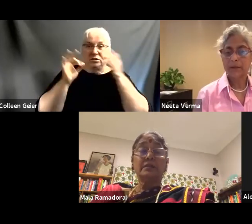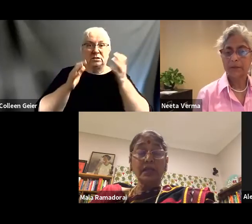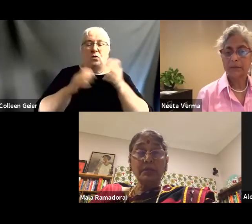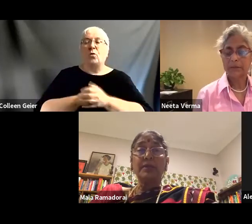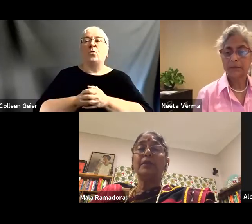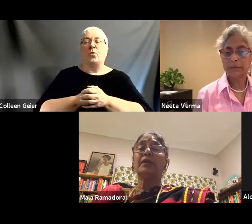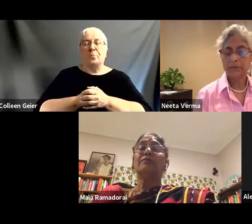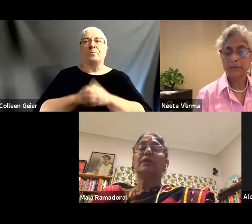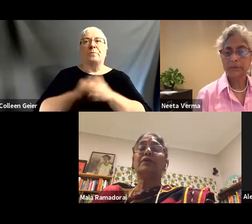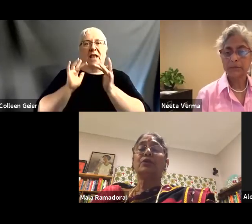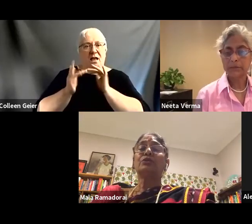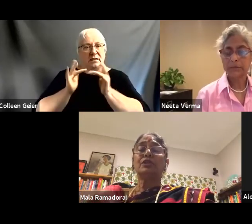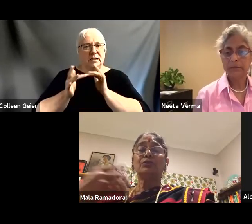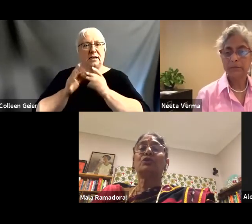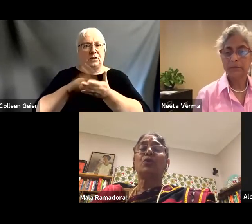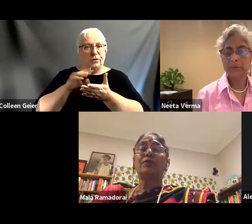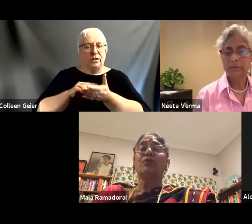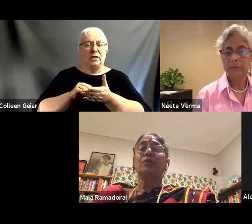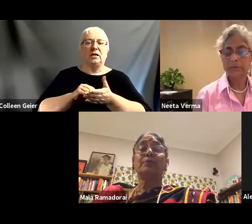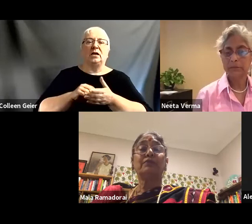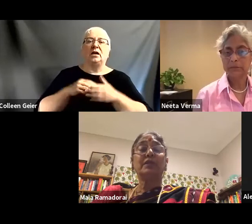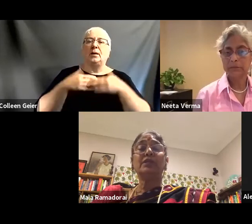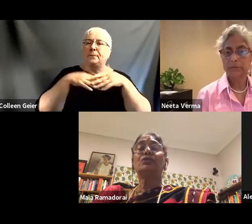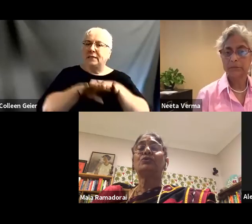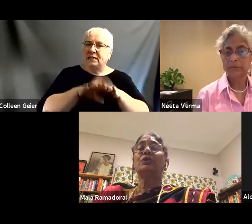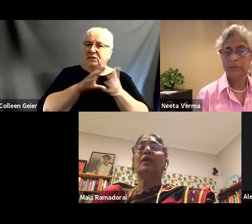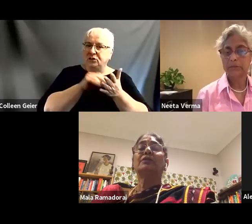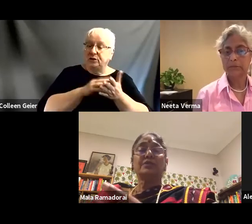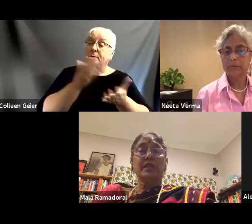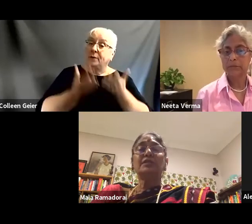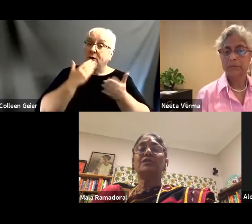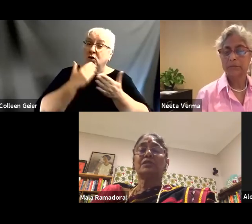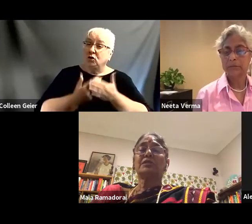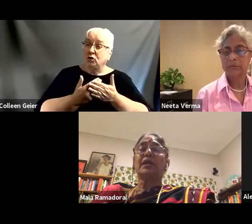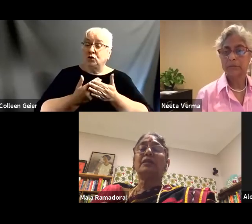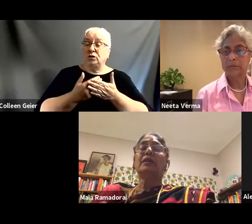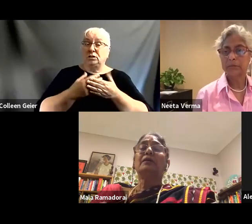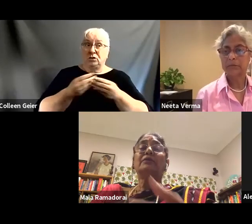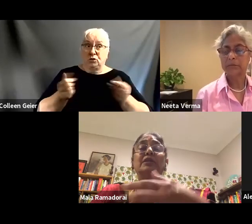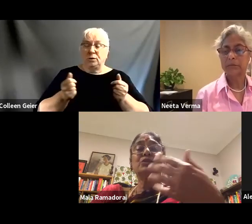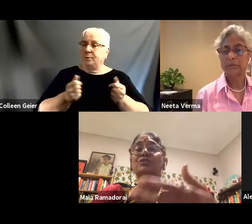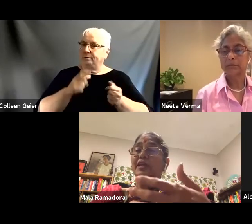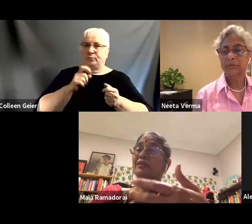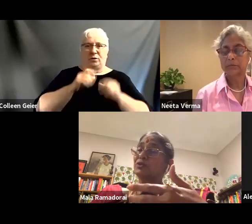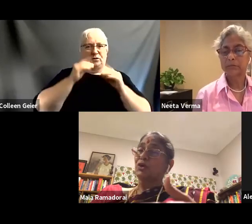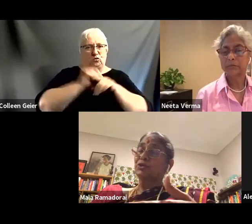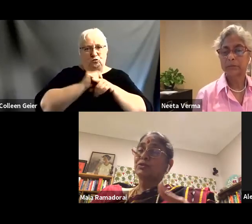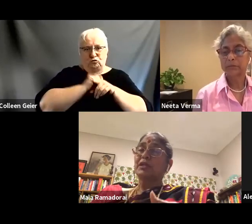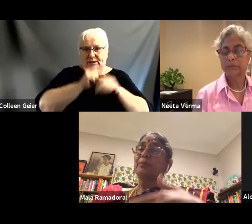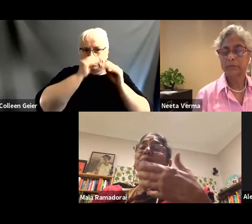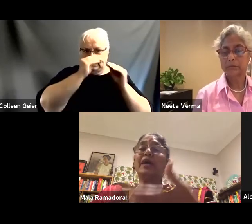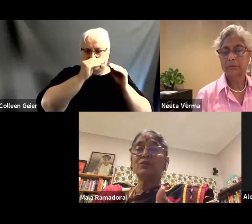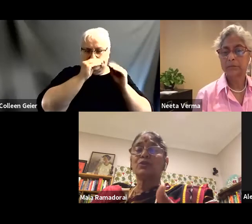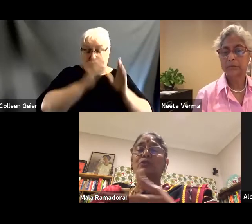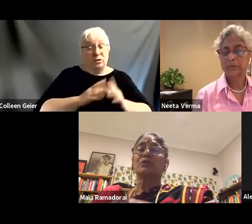learning, I think may be a very, very good solution going forward. But we need to train teachers again. We need to train, sorry to